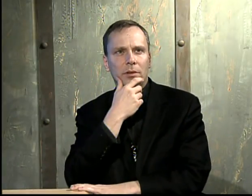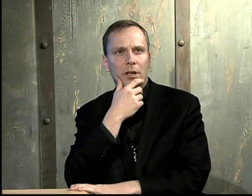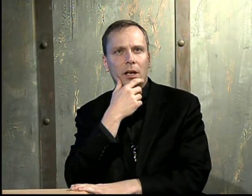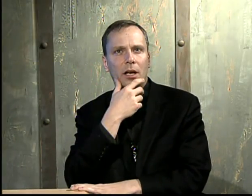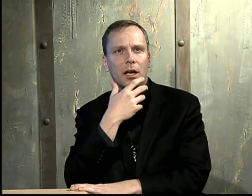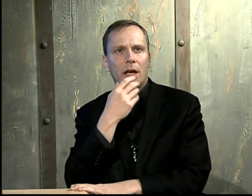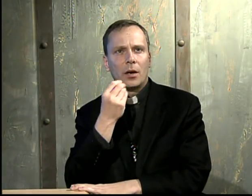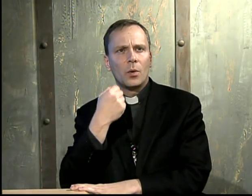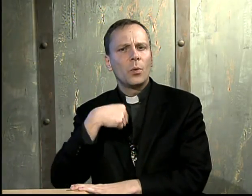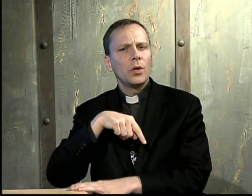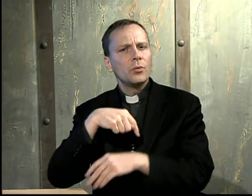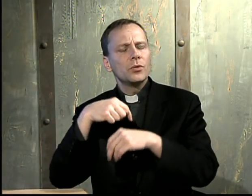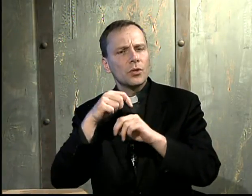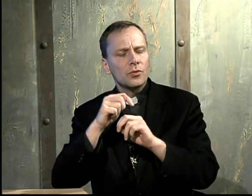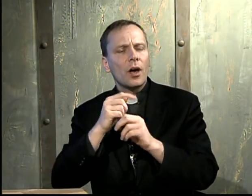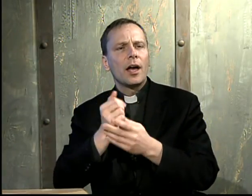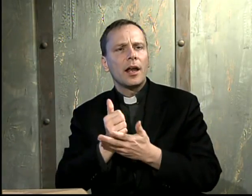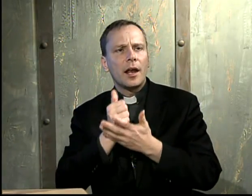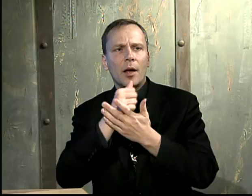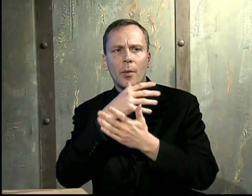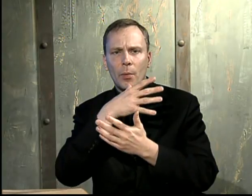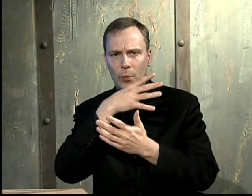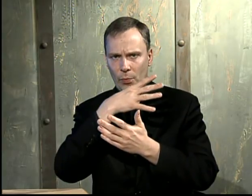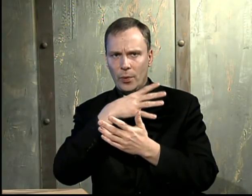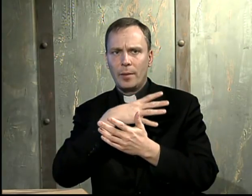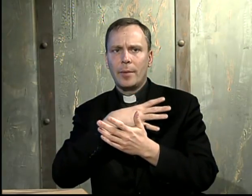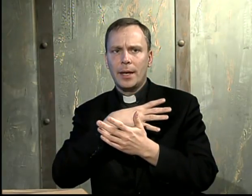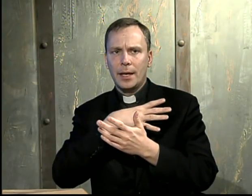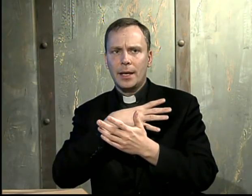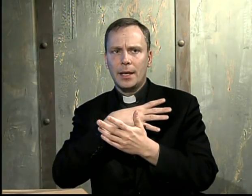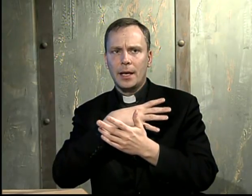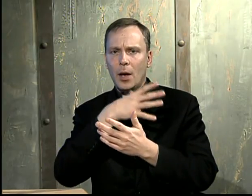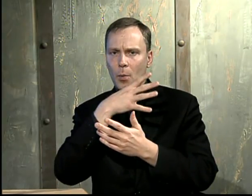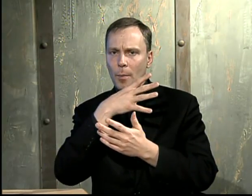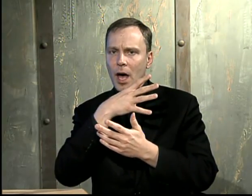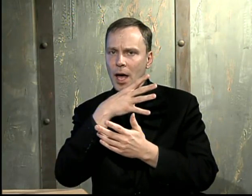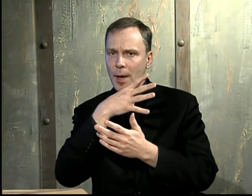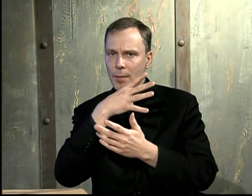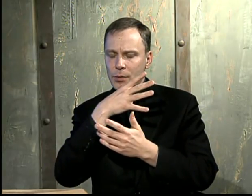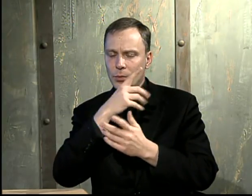My parents were quite focused on that issue.